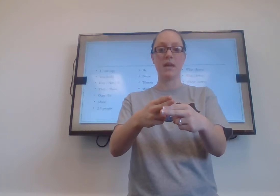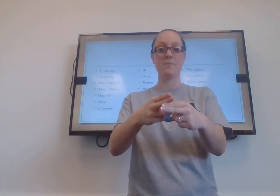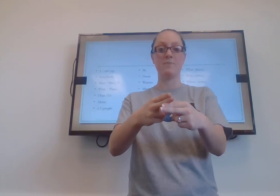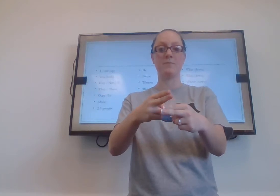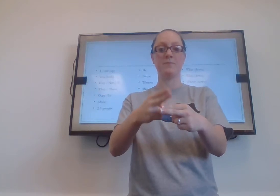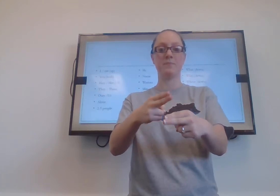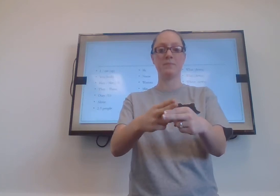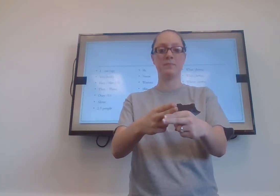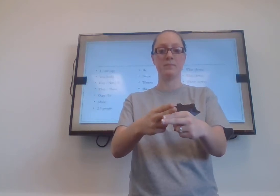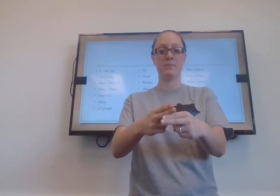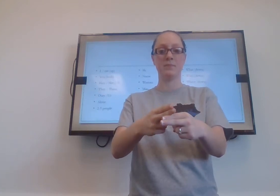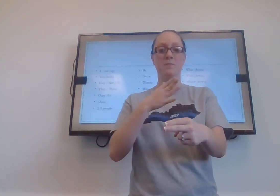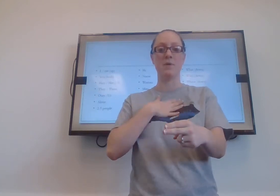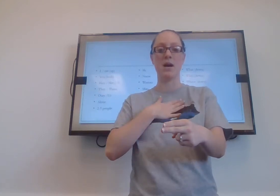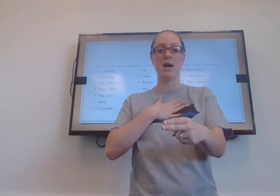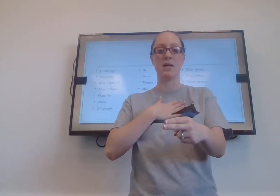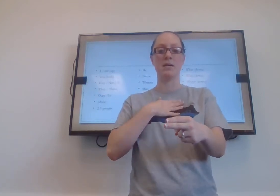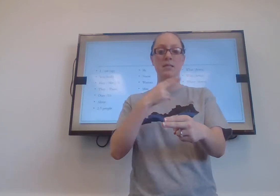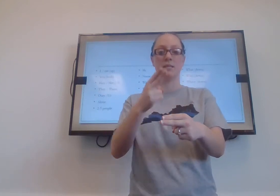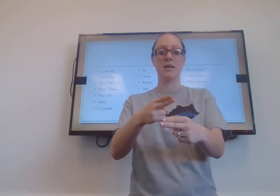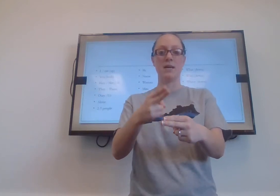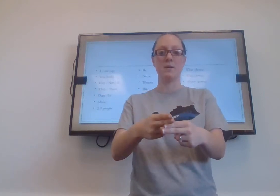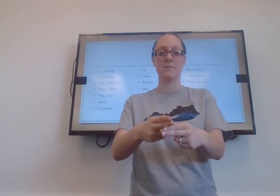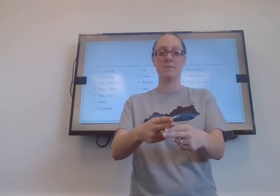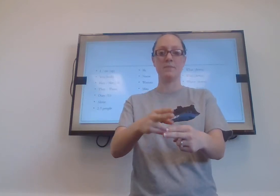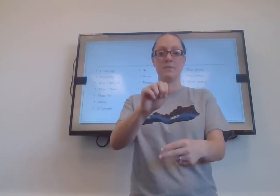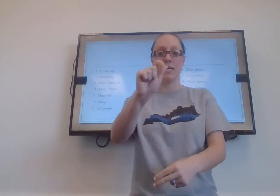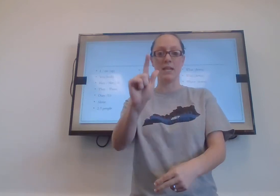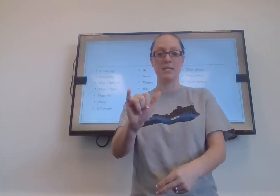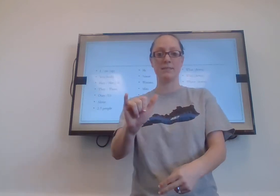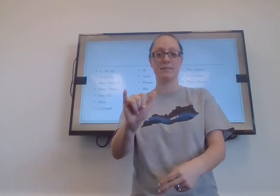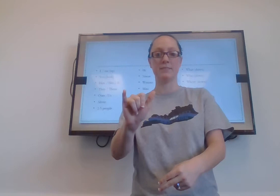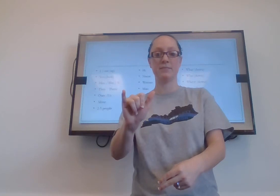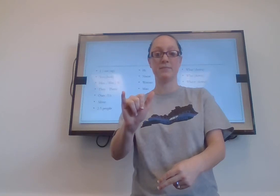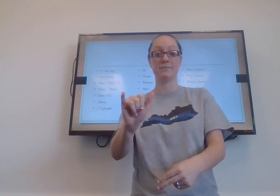Name. So my name is Allie.